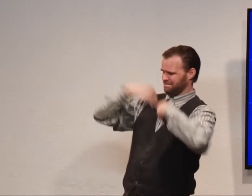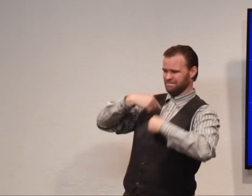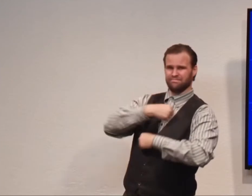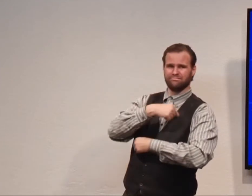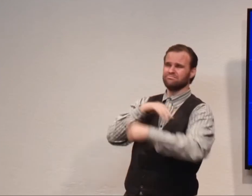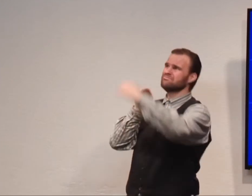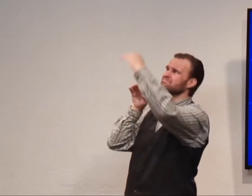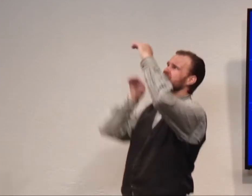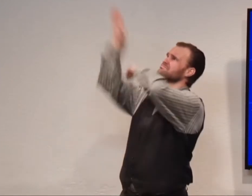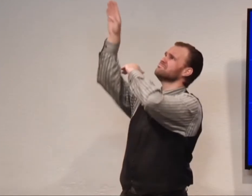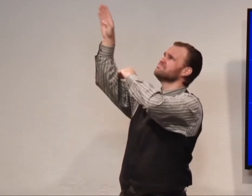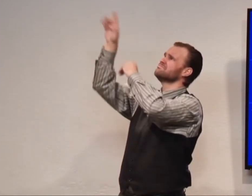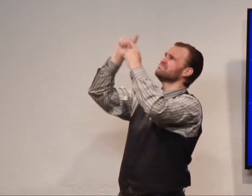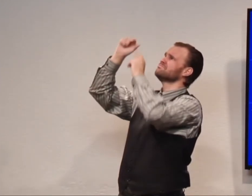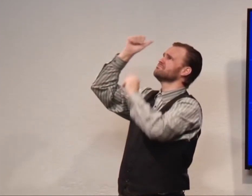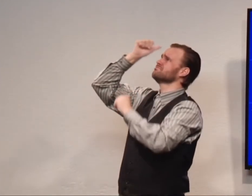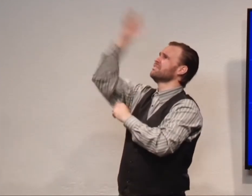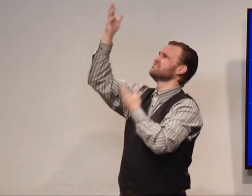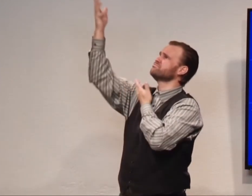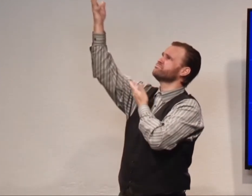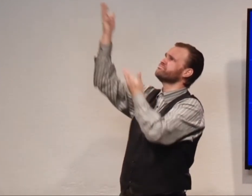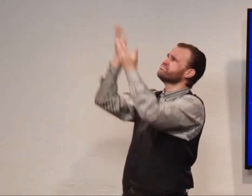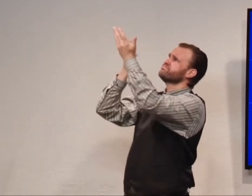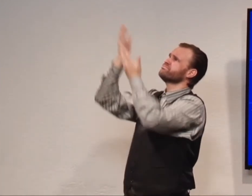Jesus Christ was greater than the temple.